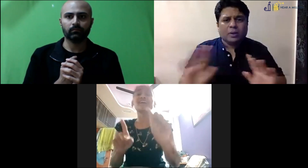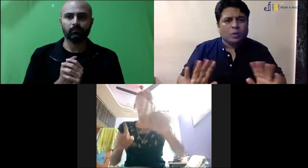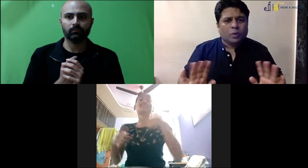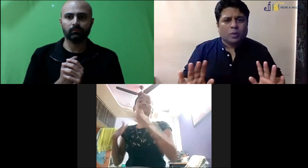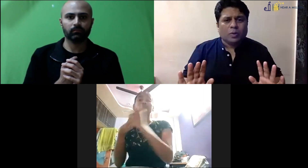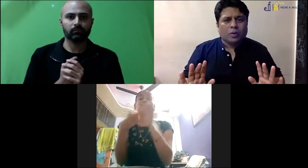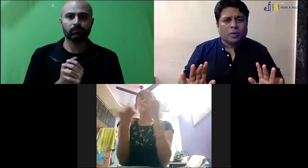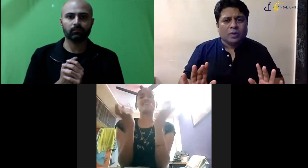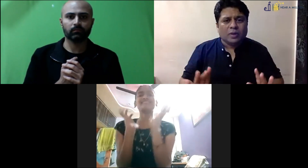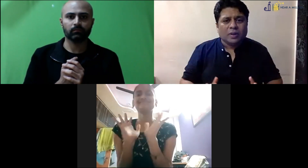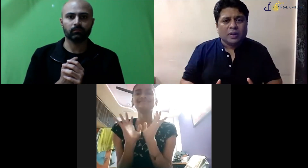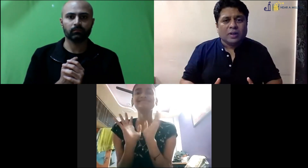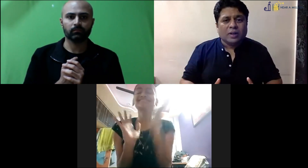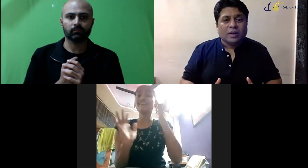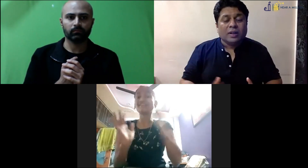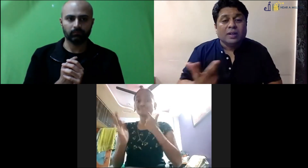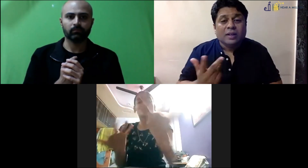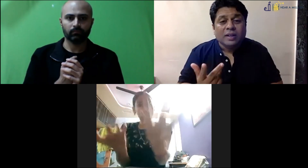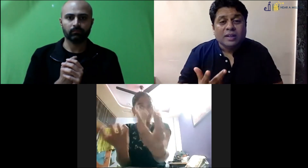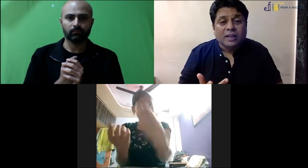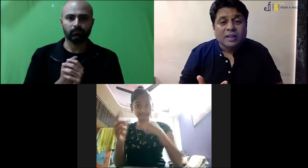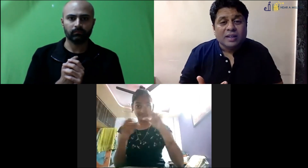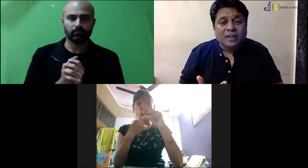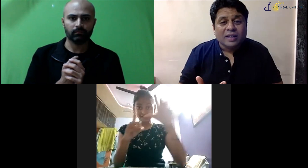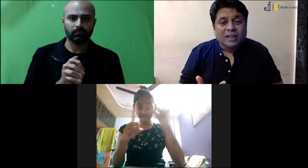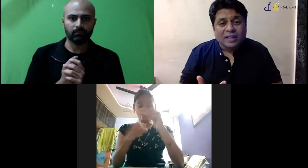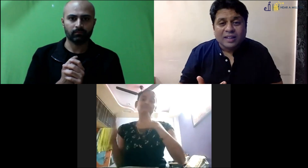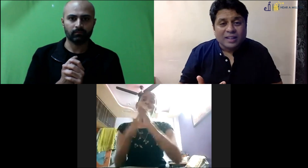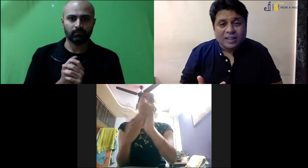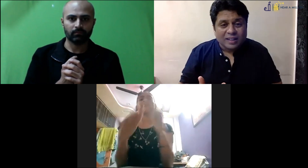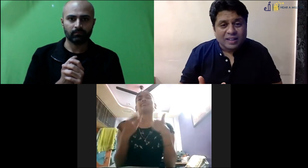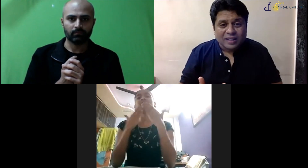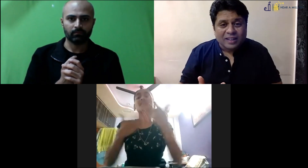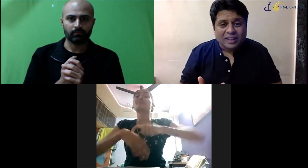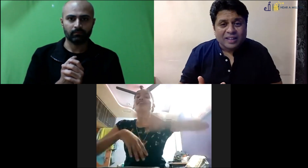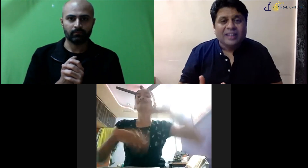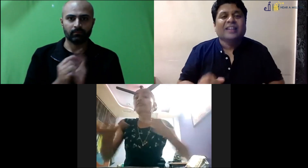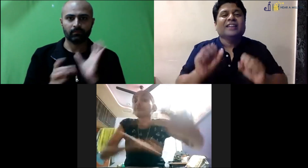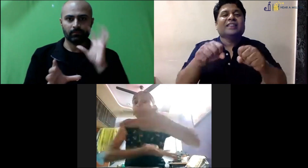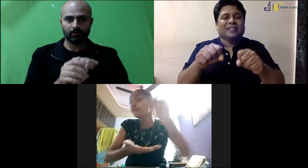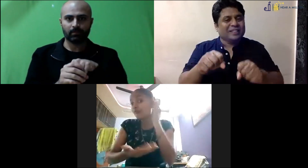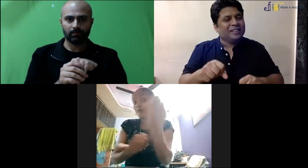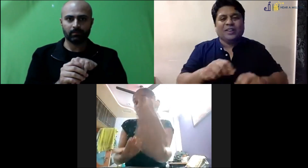it's fully for 100%. Everything is done by the deaf, so you don't need an interpreter in DLP.